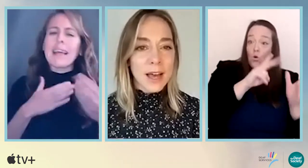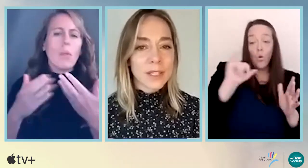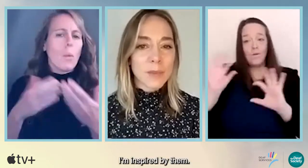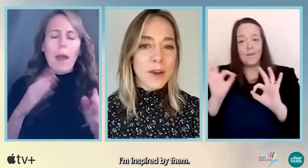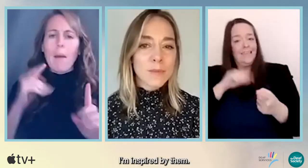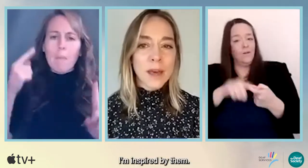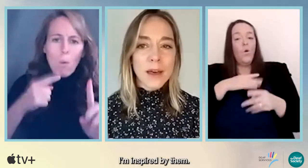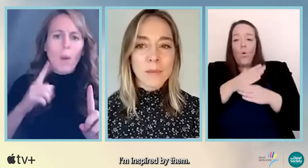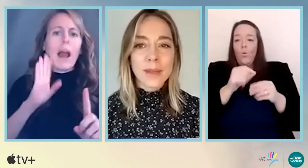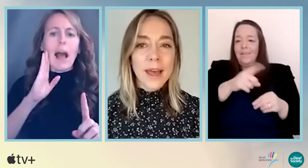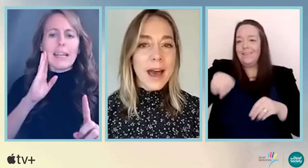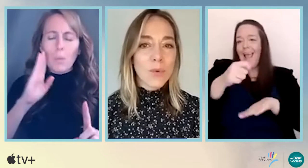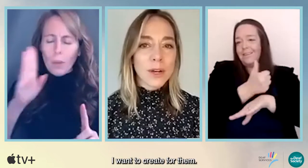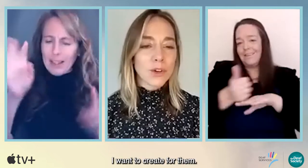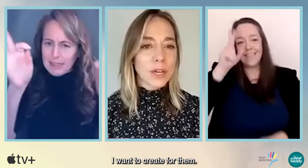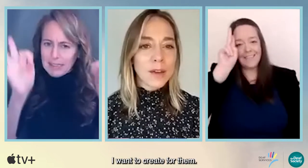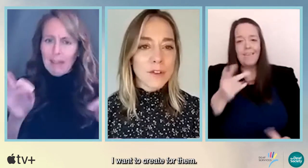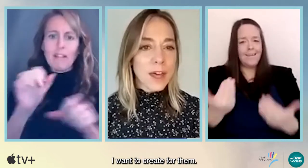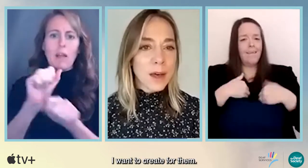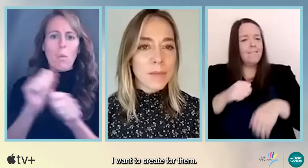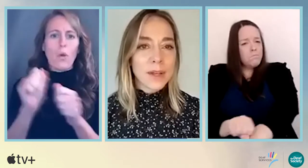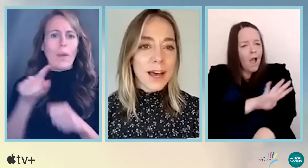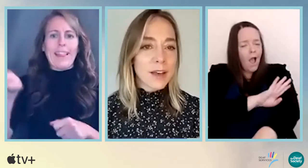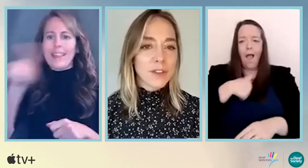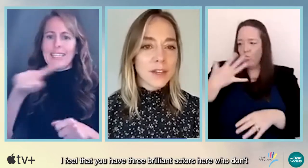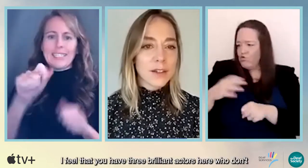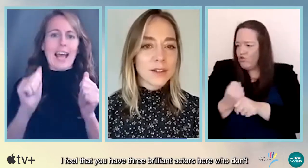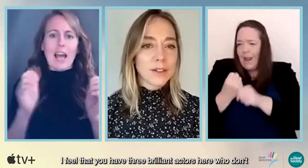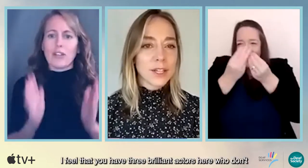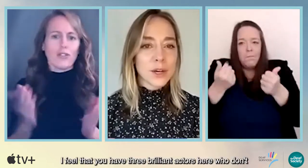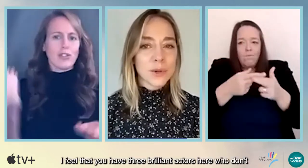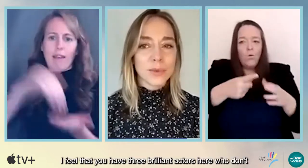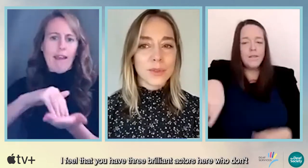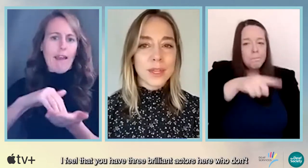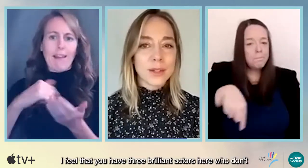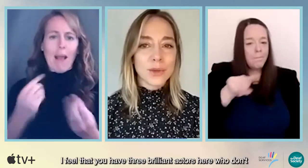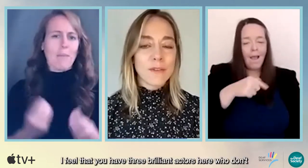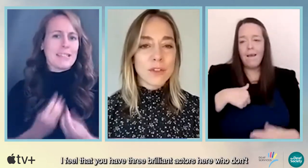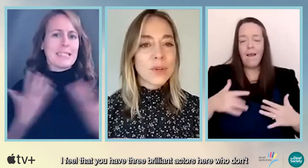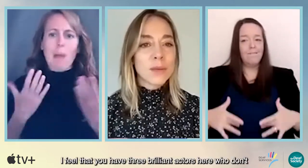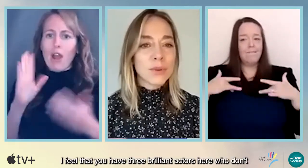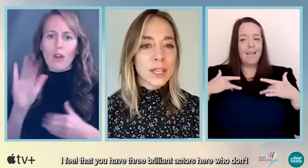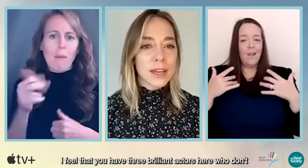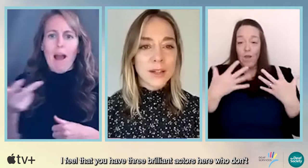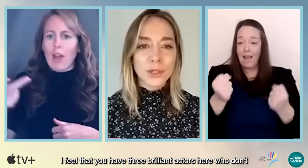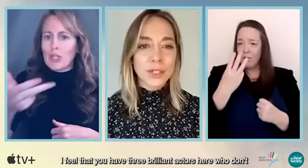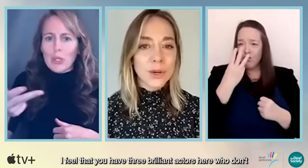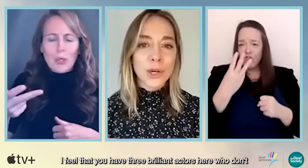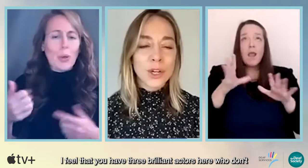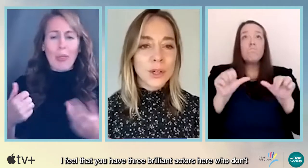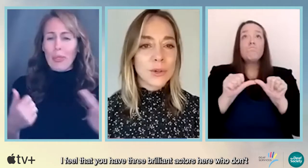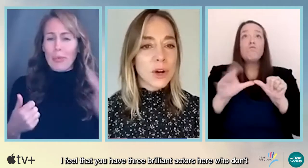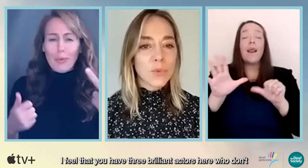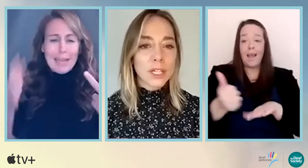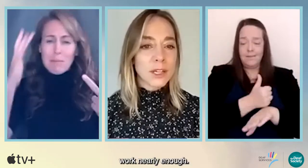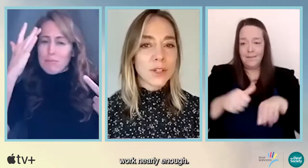I'm inspired by them. I want to create for them. I feel, you know, that you have three brilliant actors here